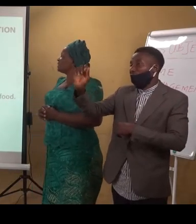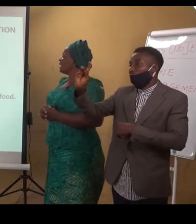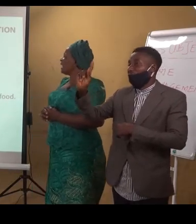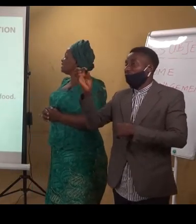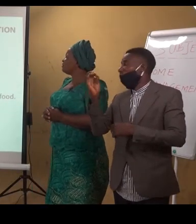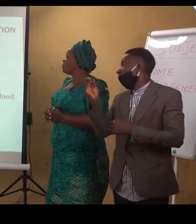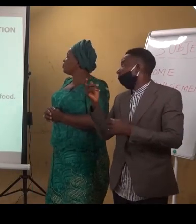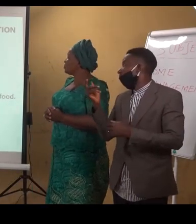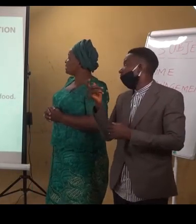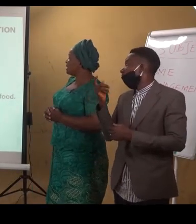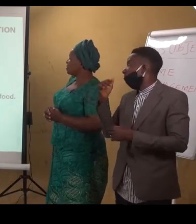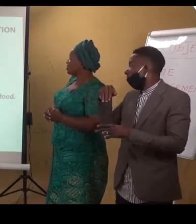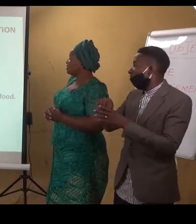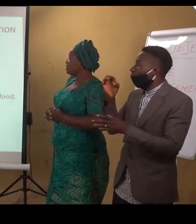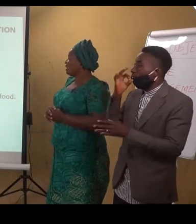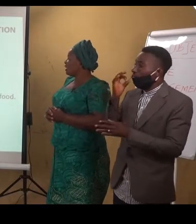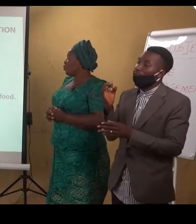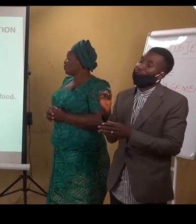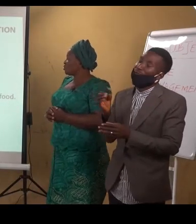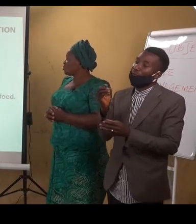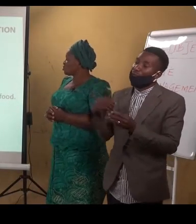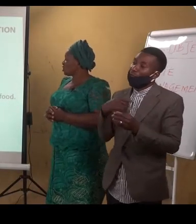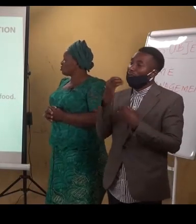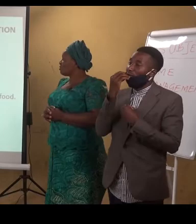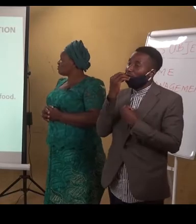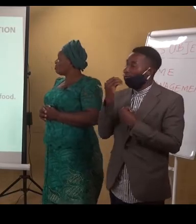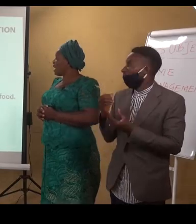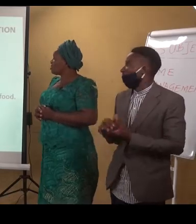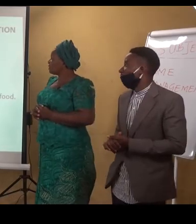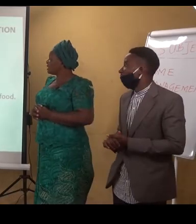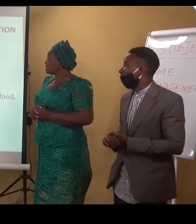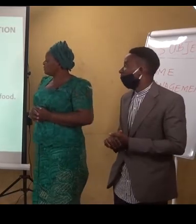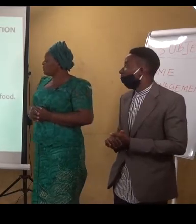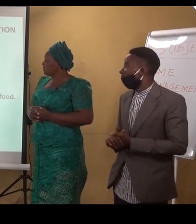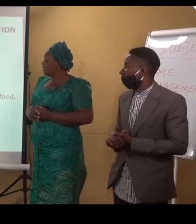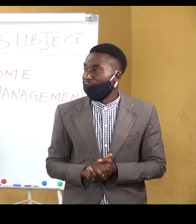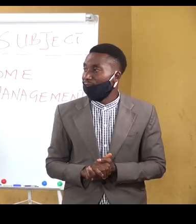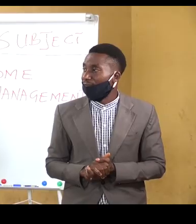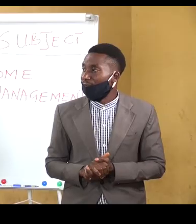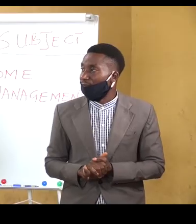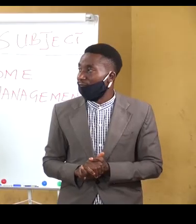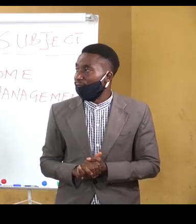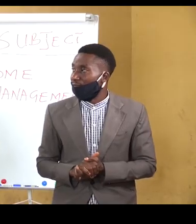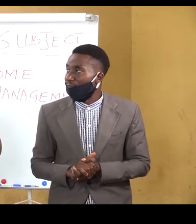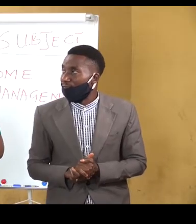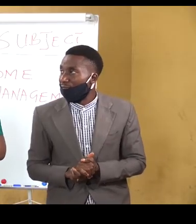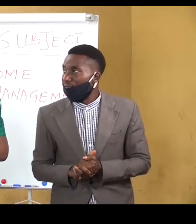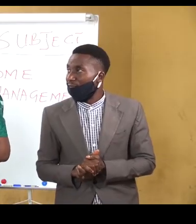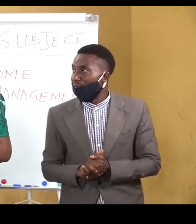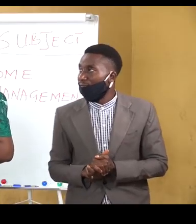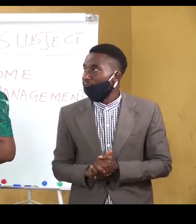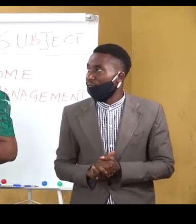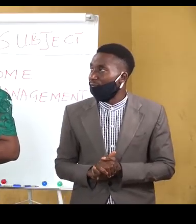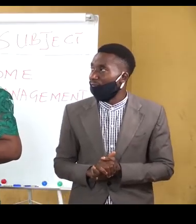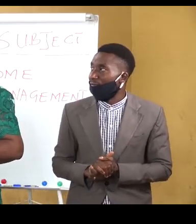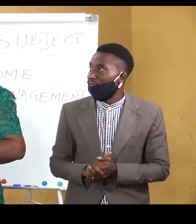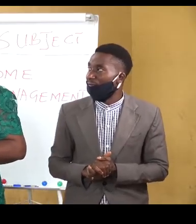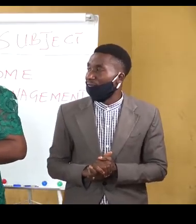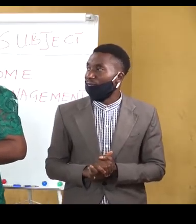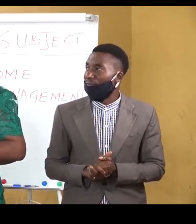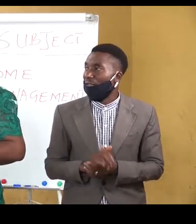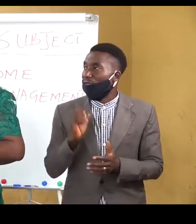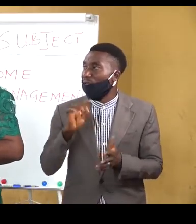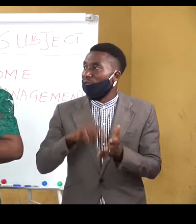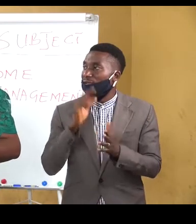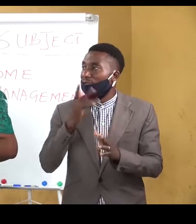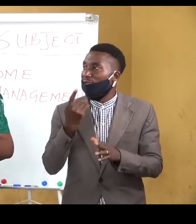Principles underlying food preservation, which is destruction of what? Microorganisms, prevention of their entry into the food, arrest